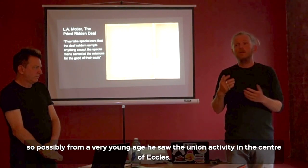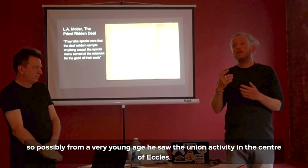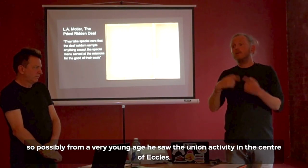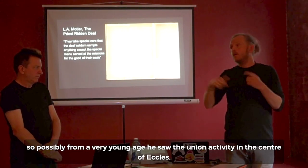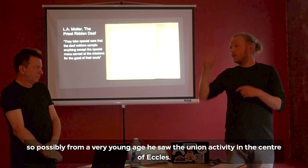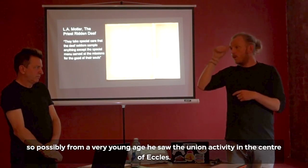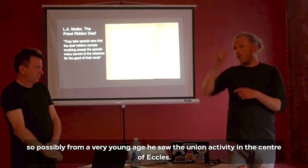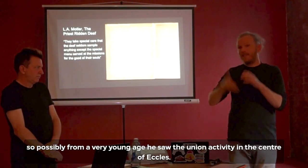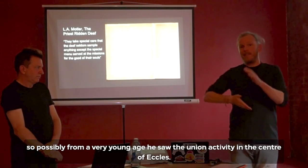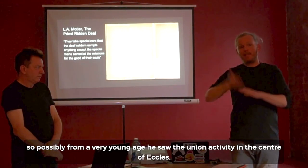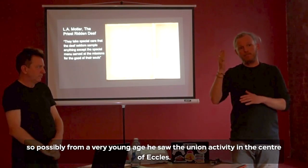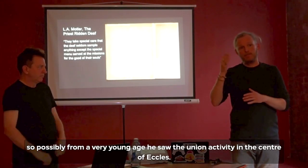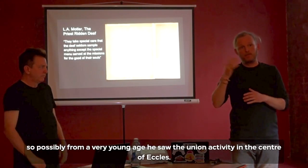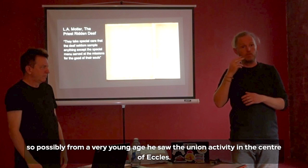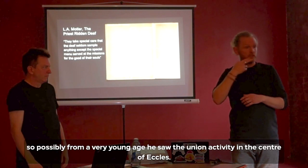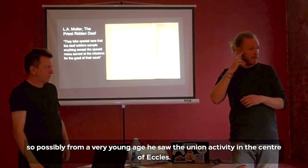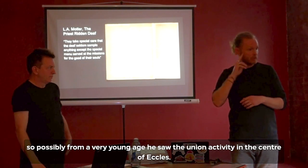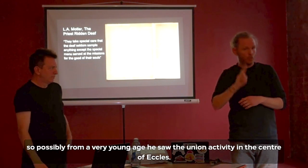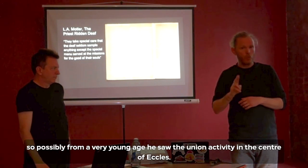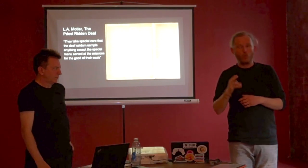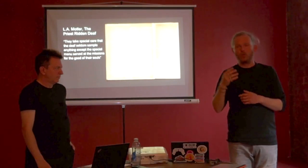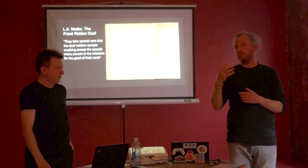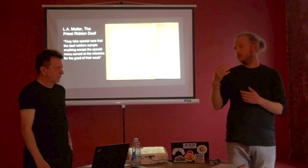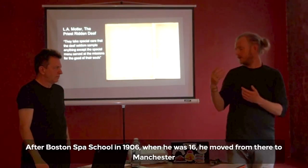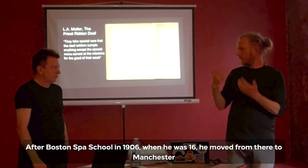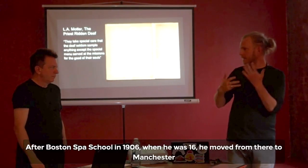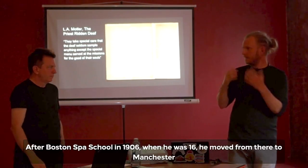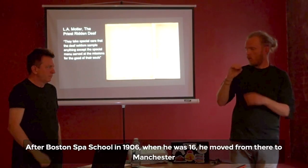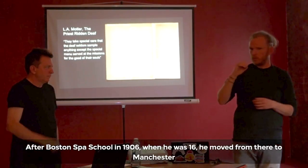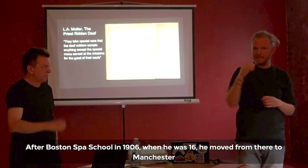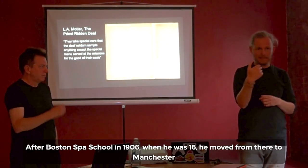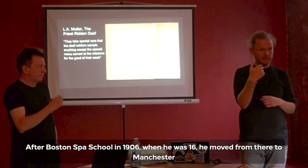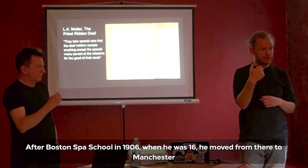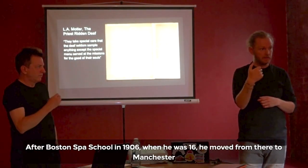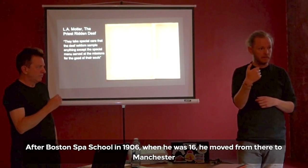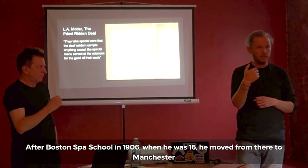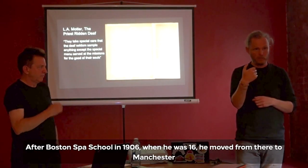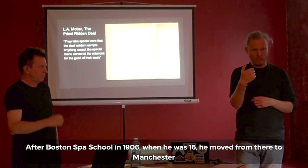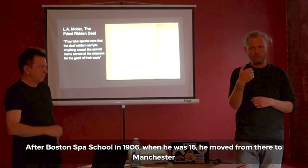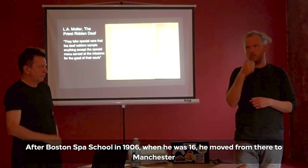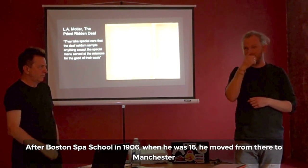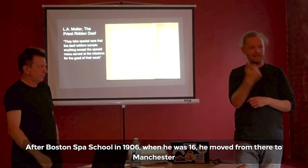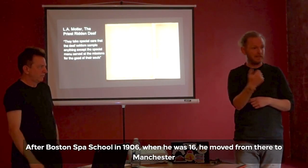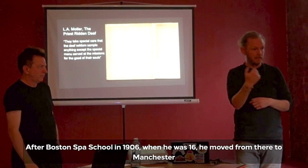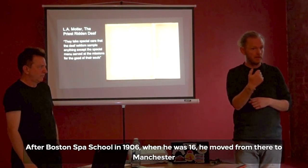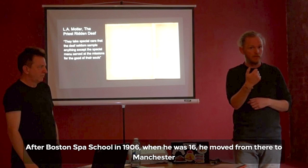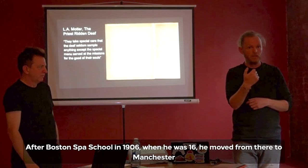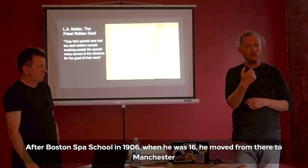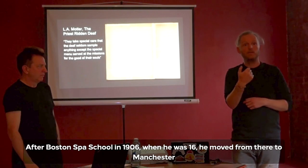union activity in Central Eccles. At Boston Star School in 1906 when he was 16.